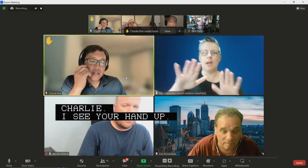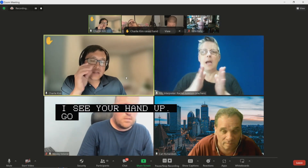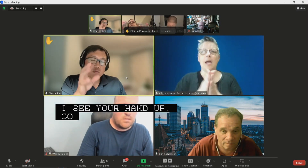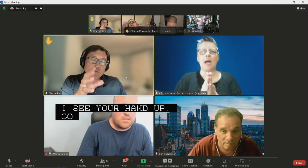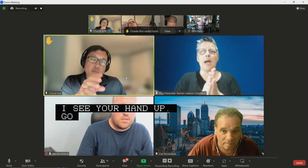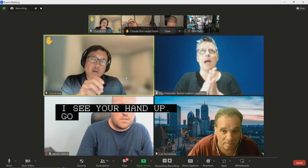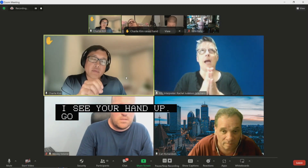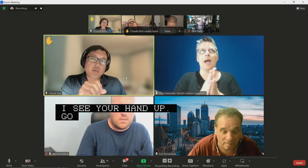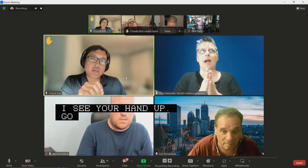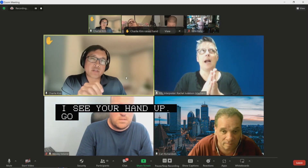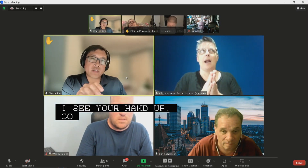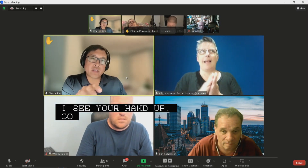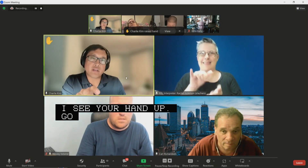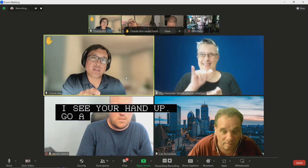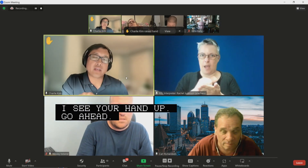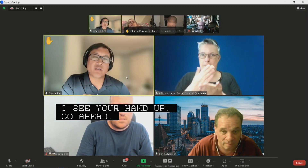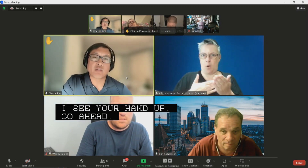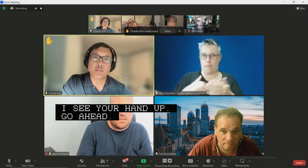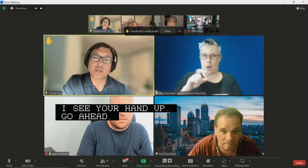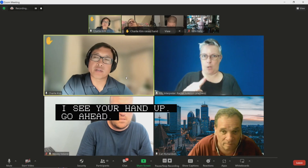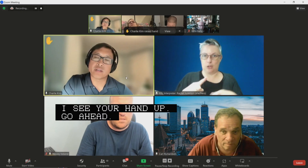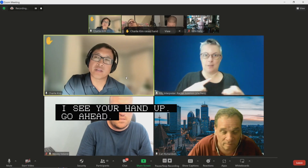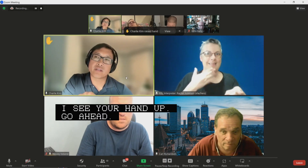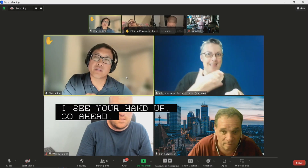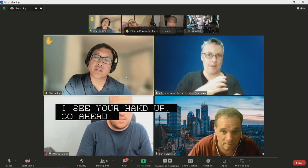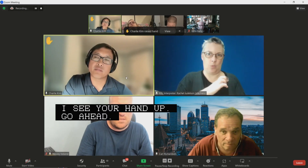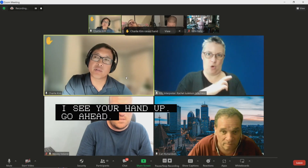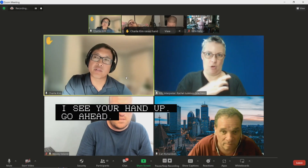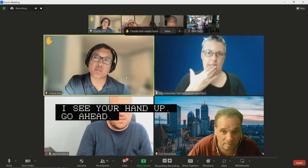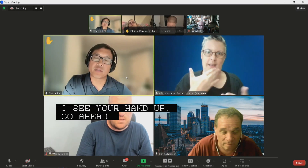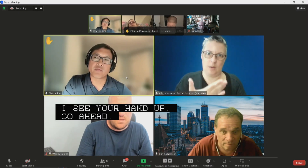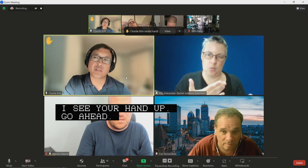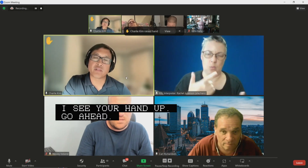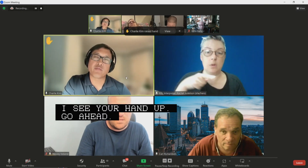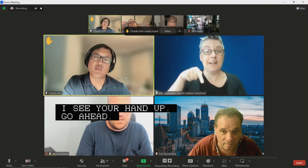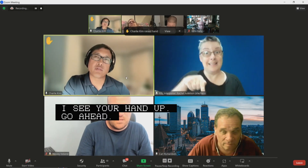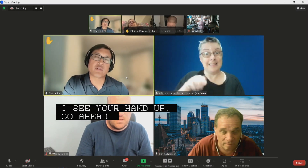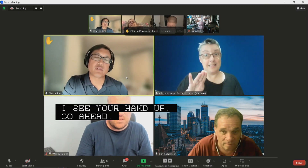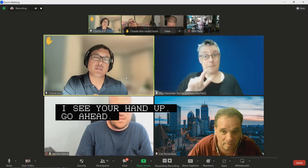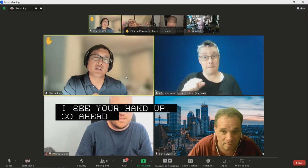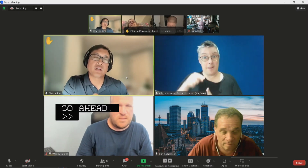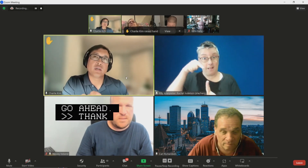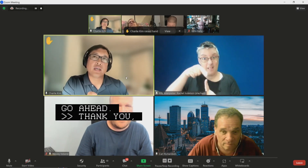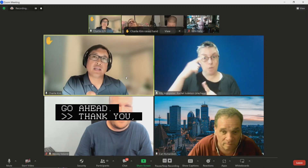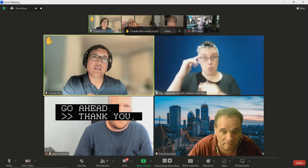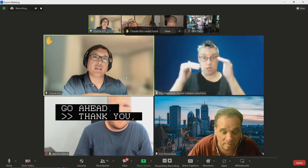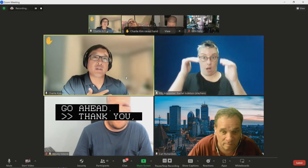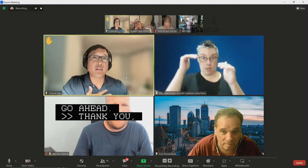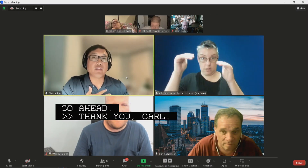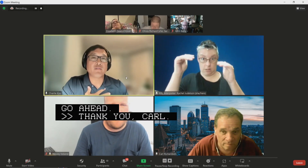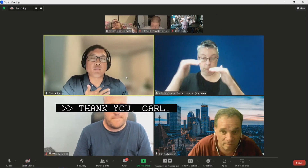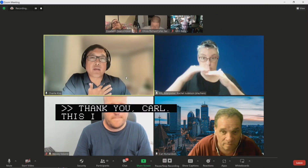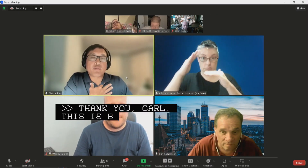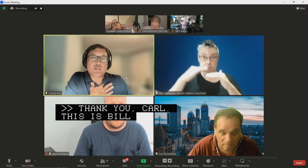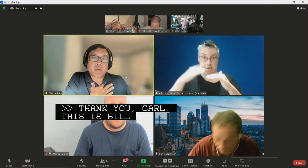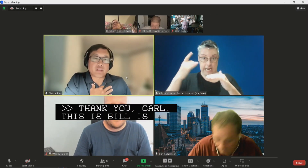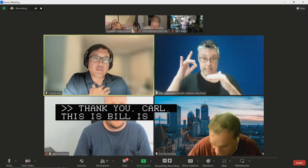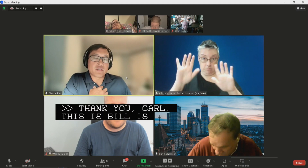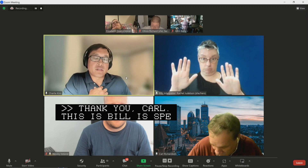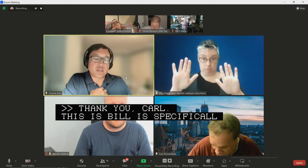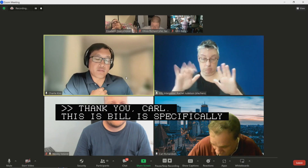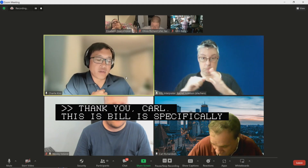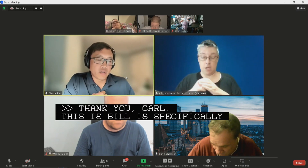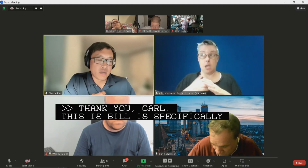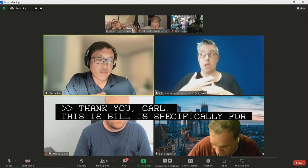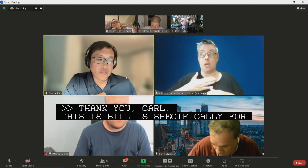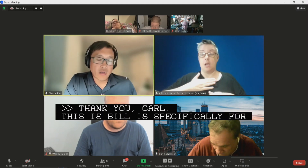I guess that was part of my question, and thank you, Carl, because this bill is specifically for adults at 18, and from my perspective,